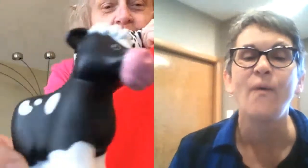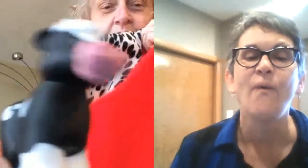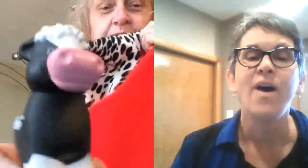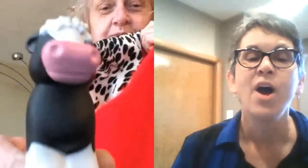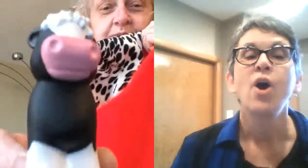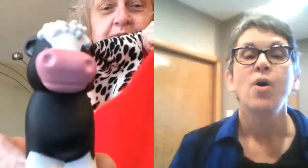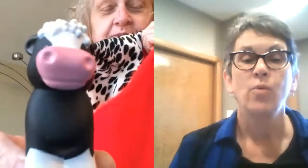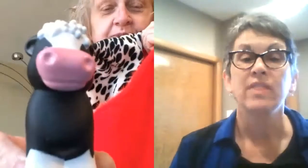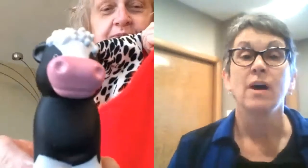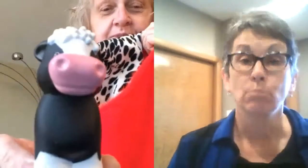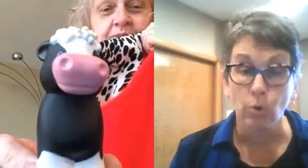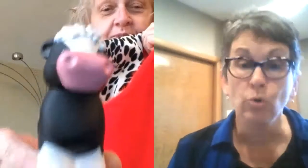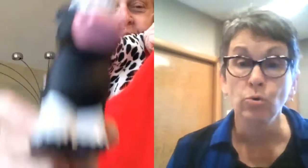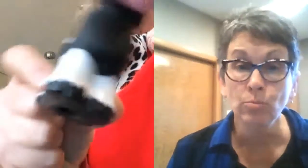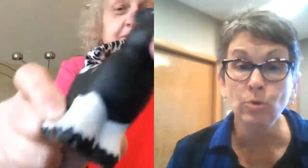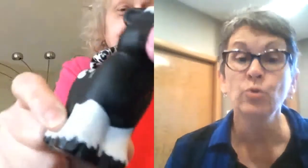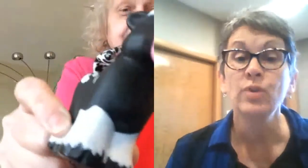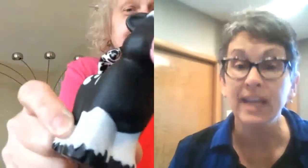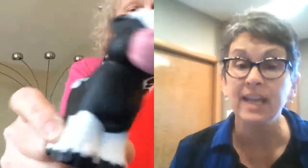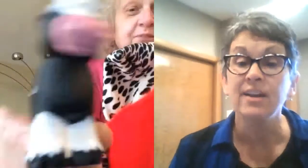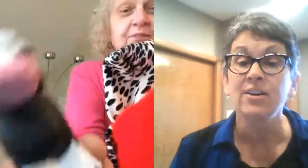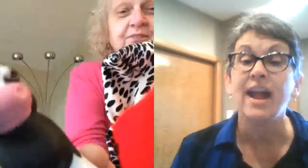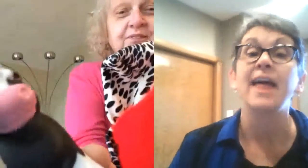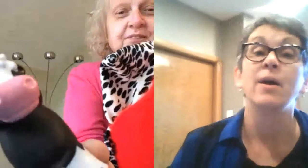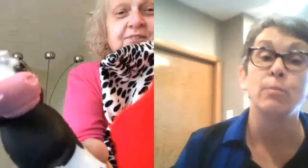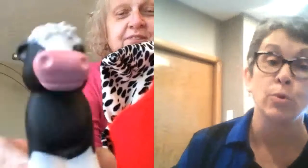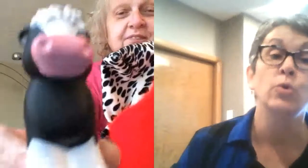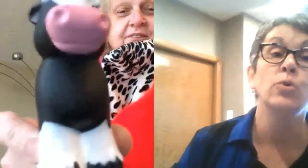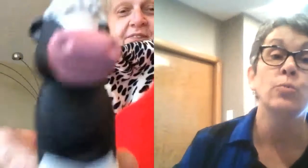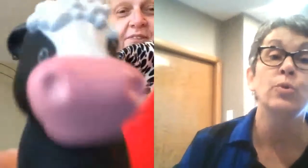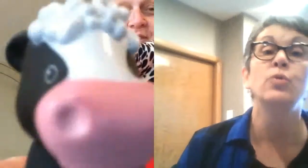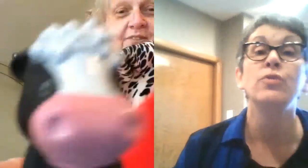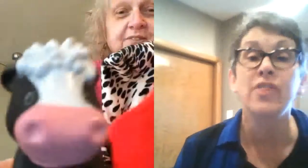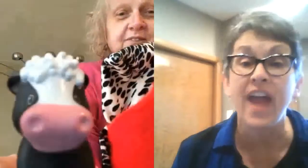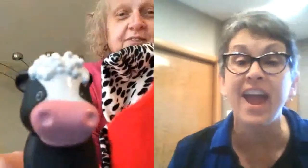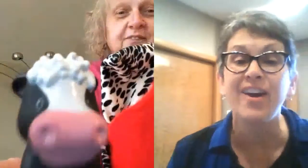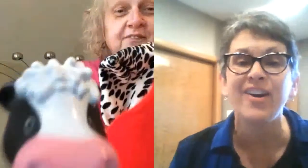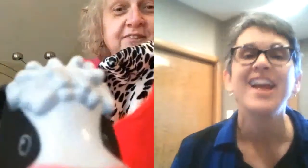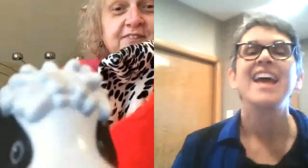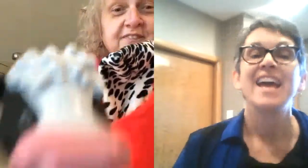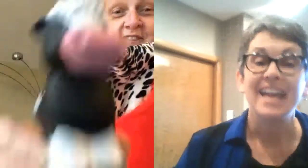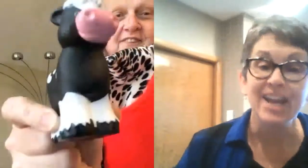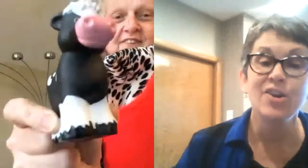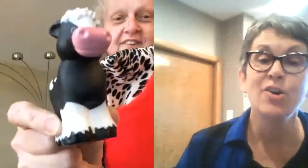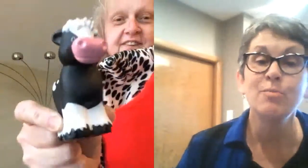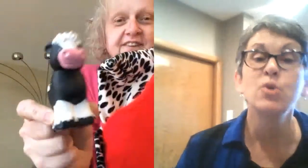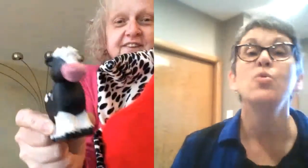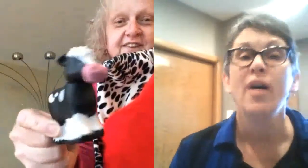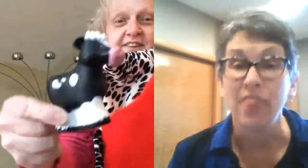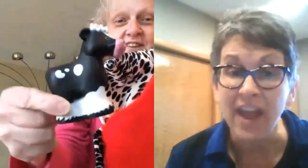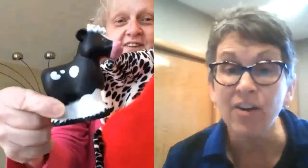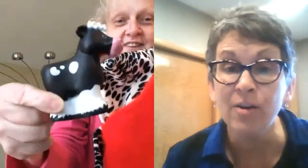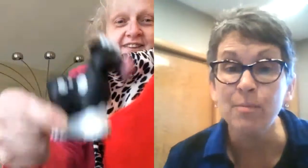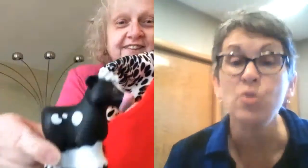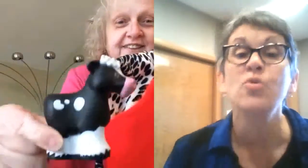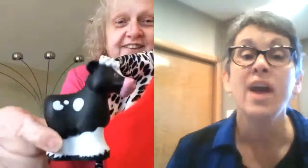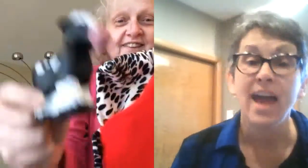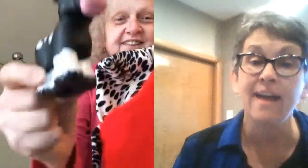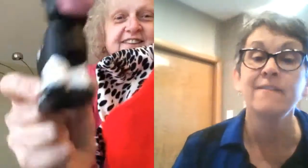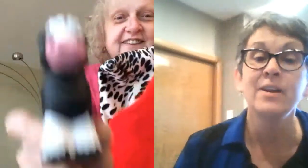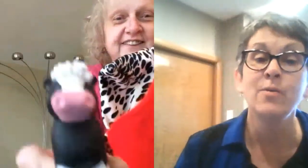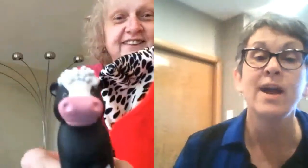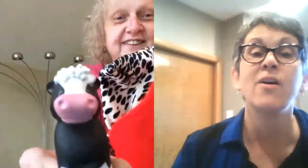E-I-E-I-O. With a moo-moo here and a moo-moo there. Here a moo, there a